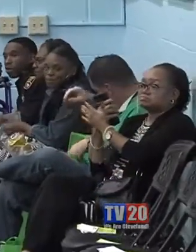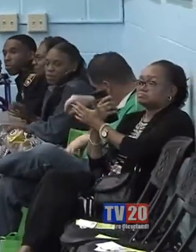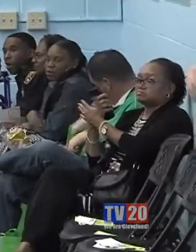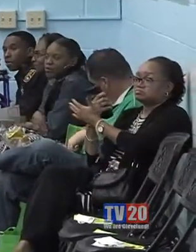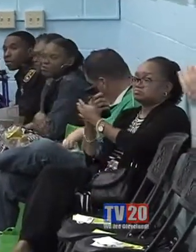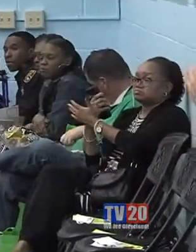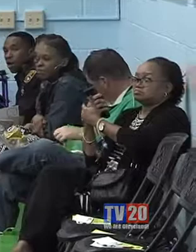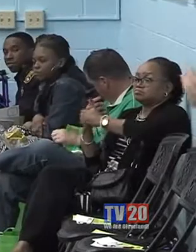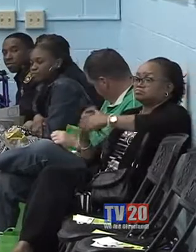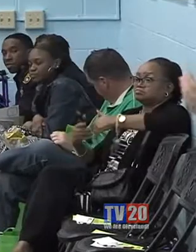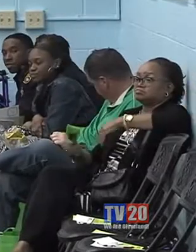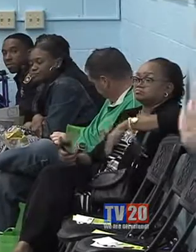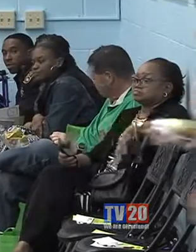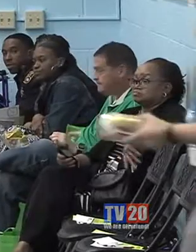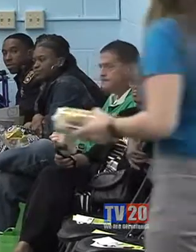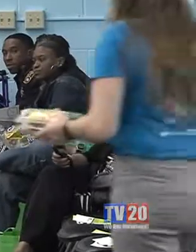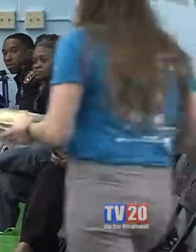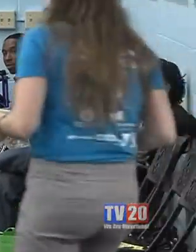today.